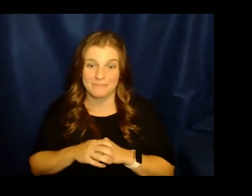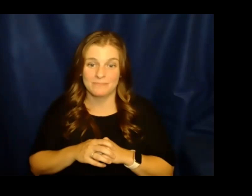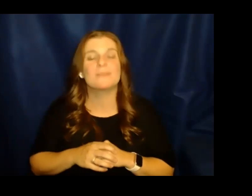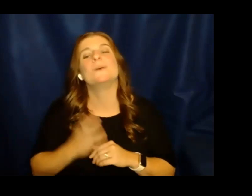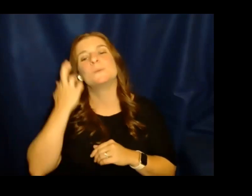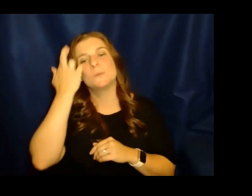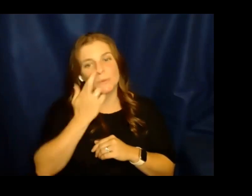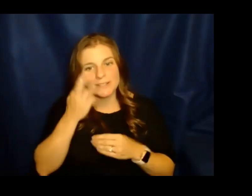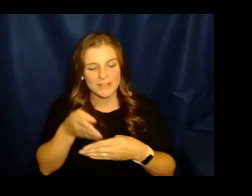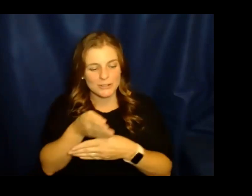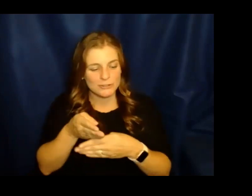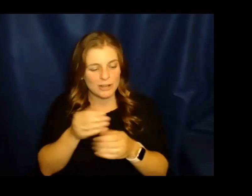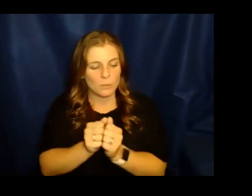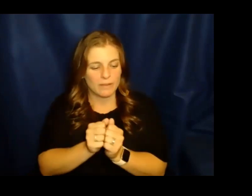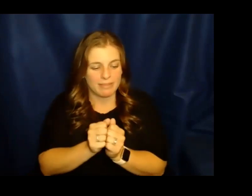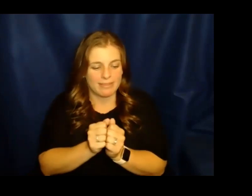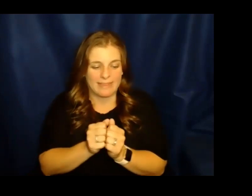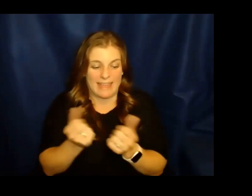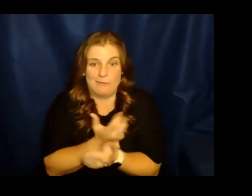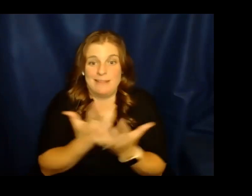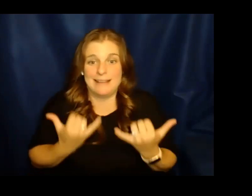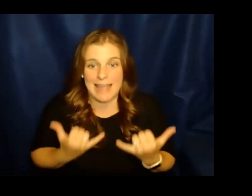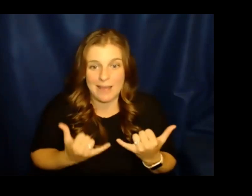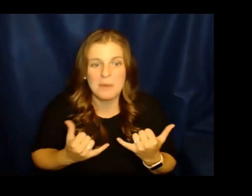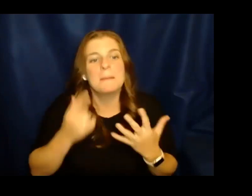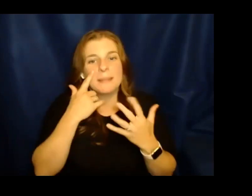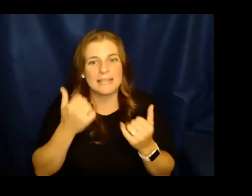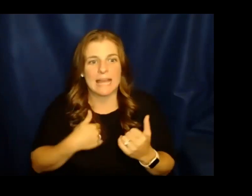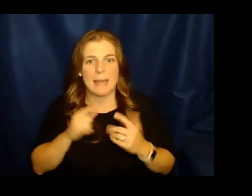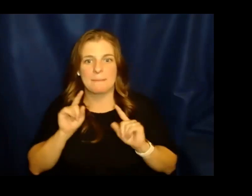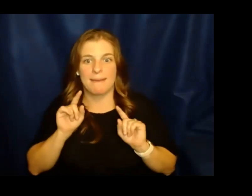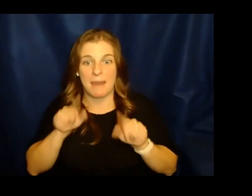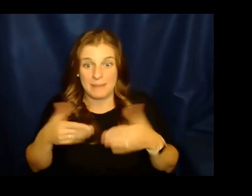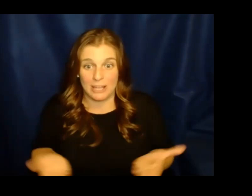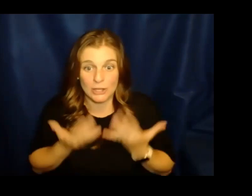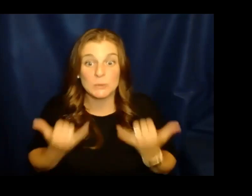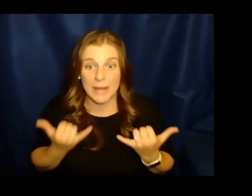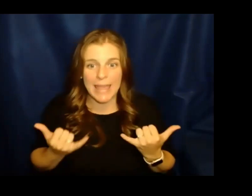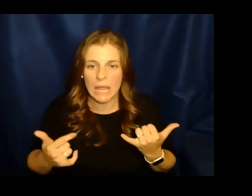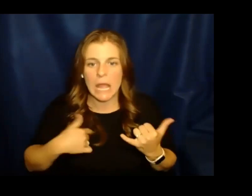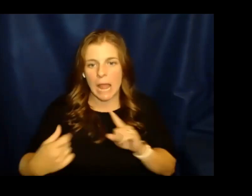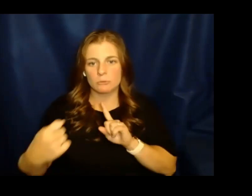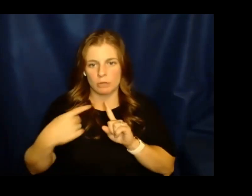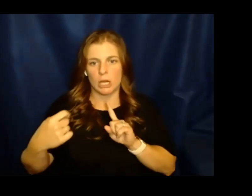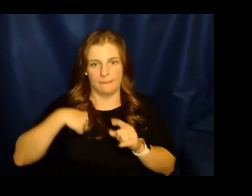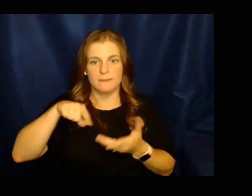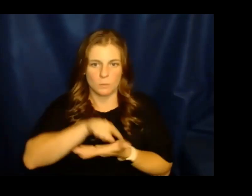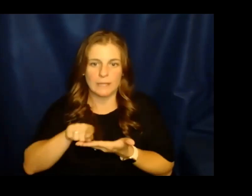with even more passion, is that I come to you triggered this week because I dared to write a